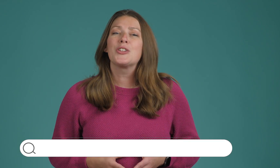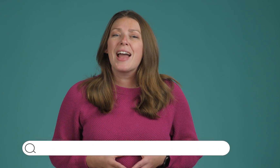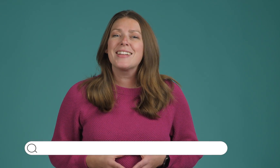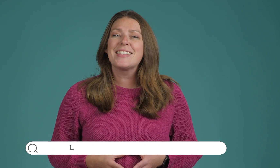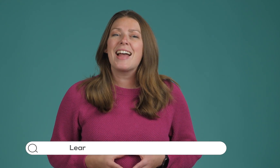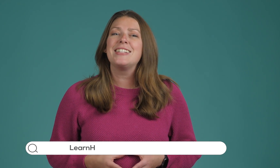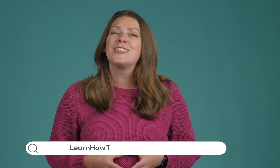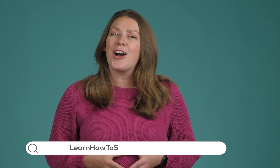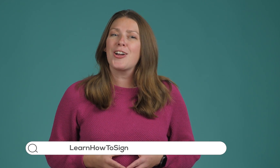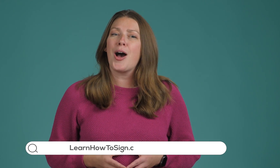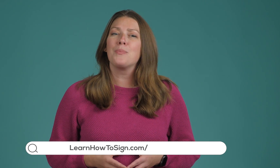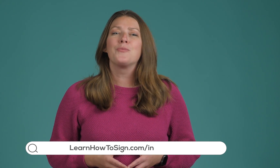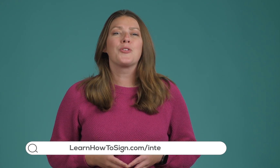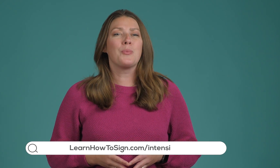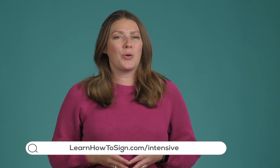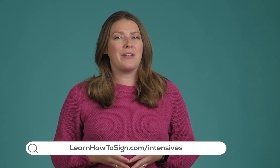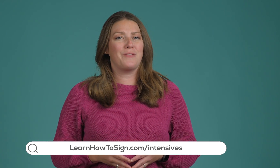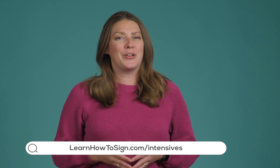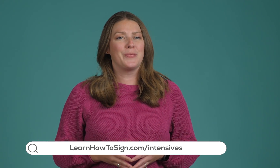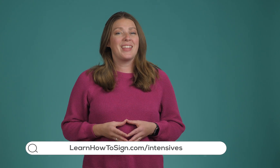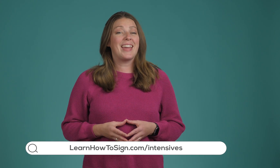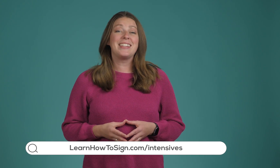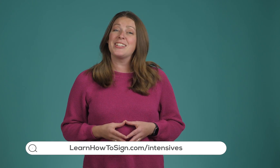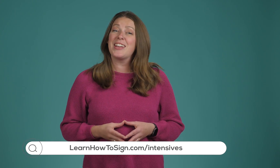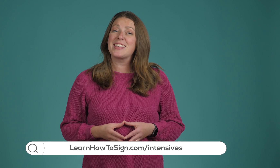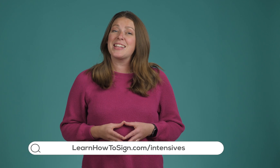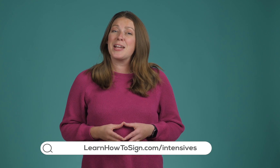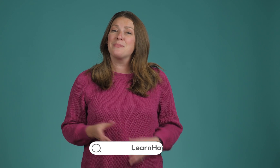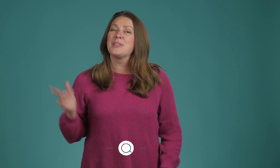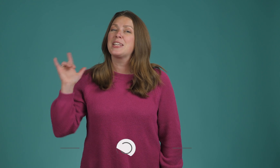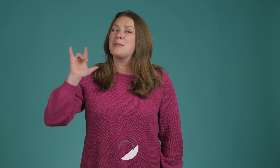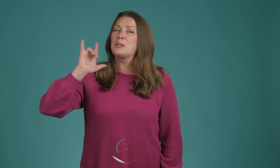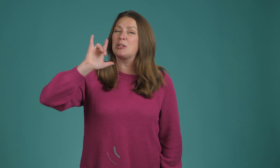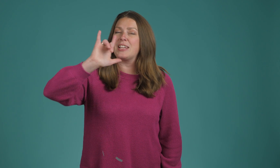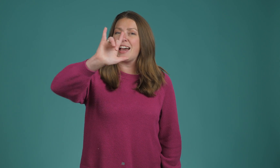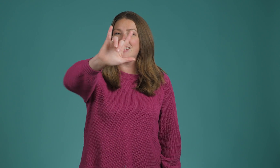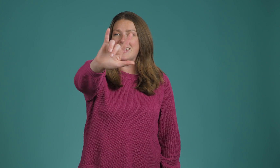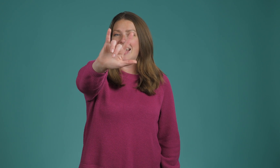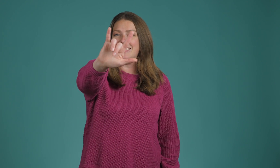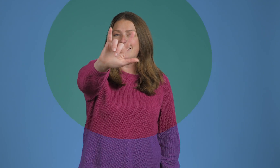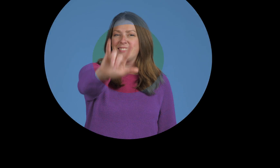learnhowtosign.com for more info. And until next time, keep learning how to sign.